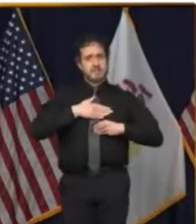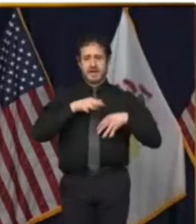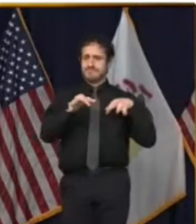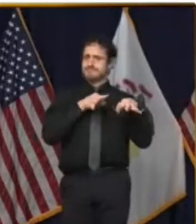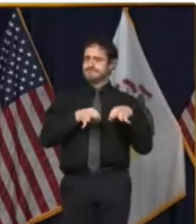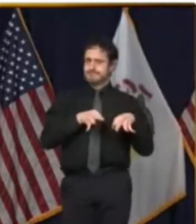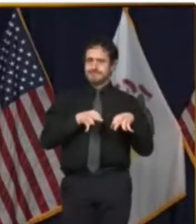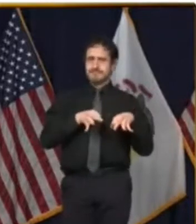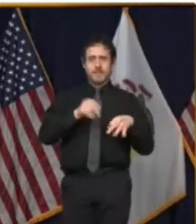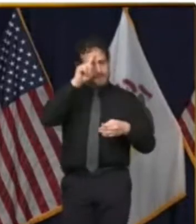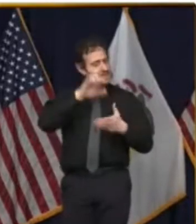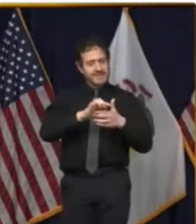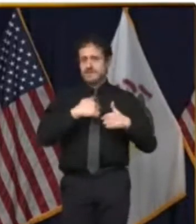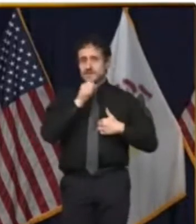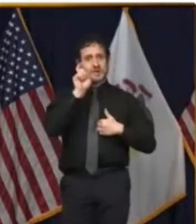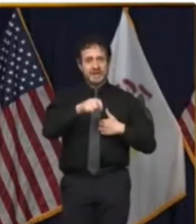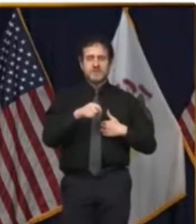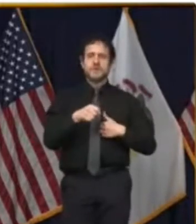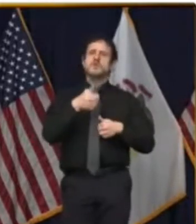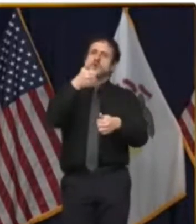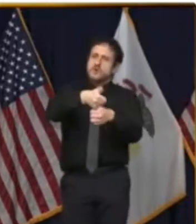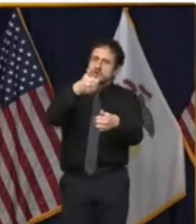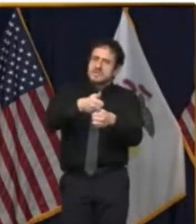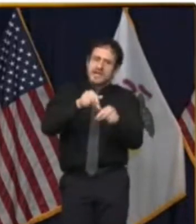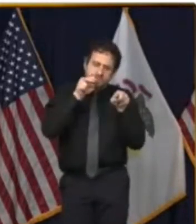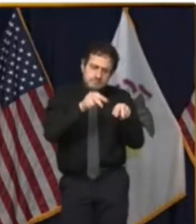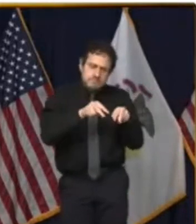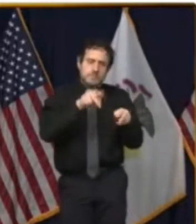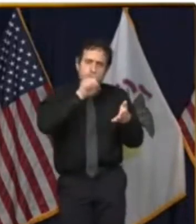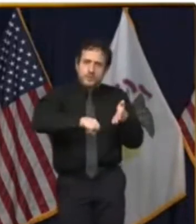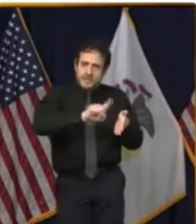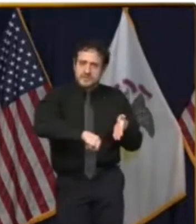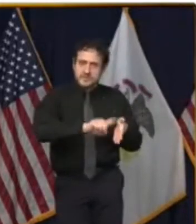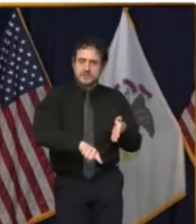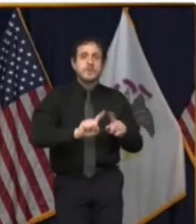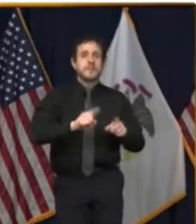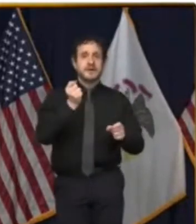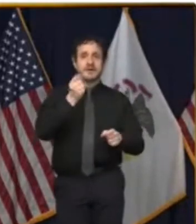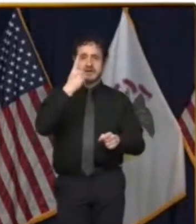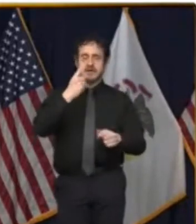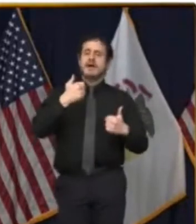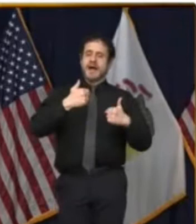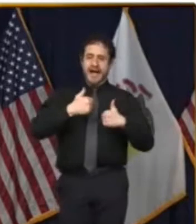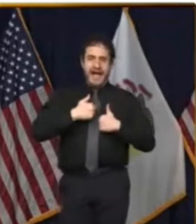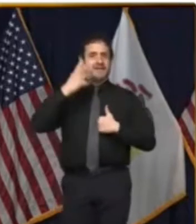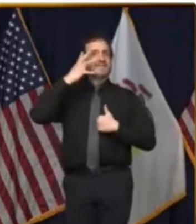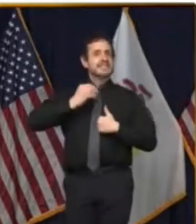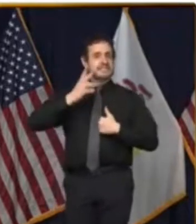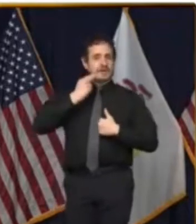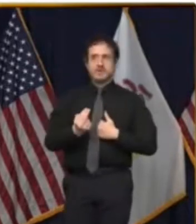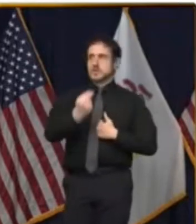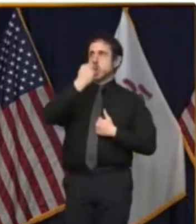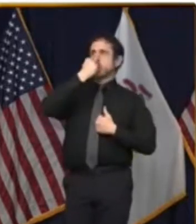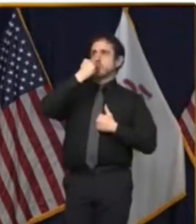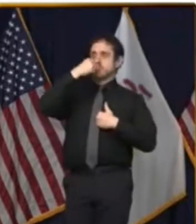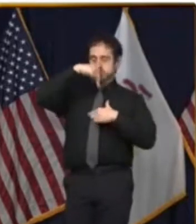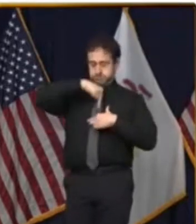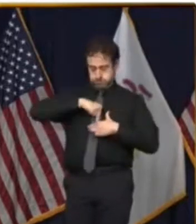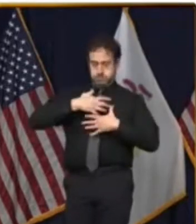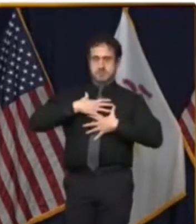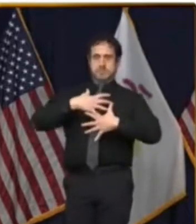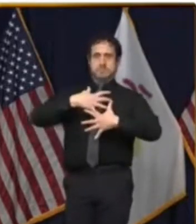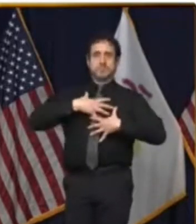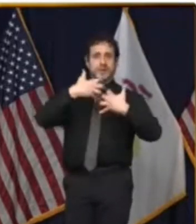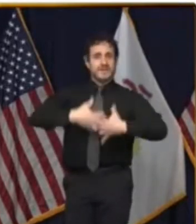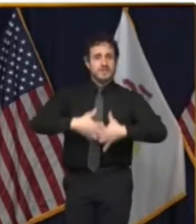but look at me here. For a person that has been on life support so many times, for